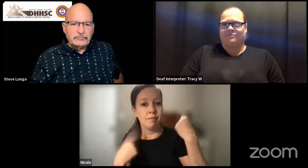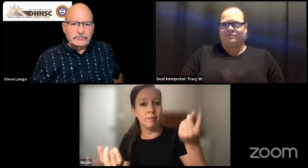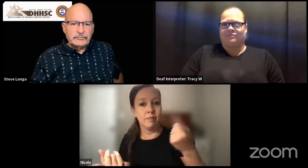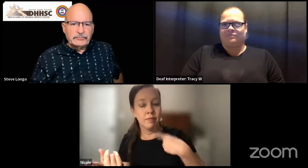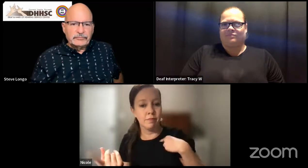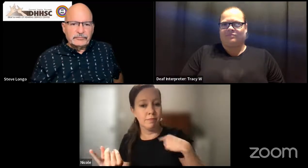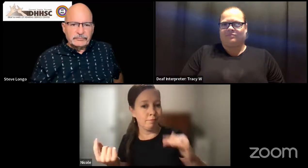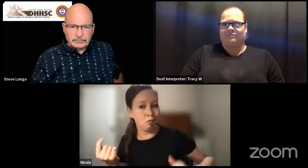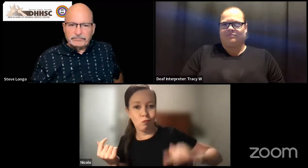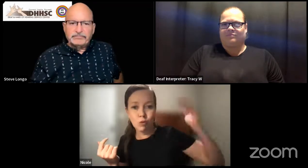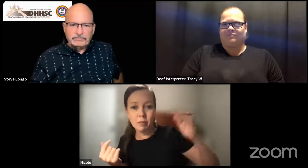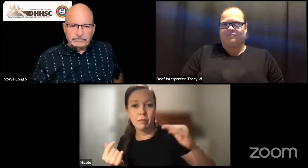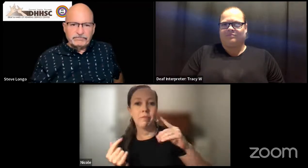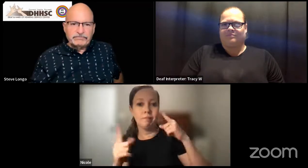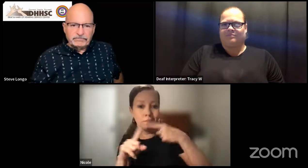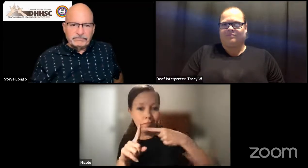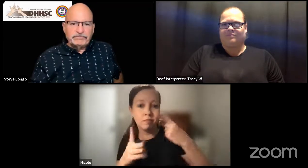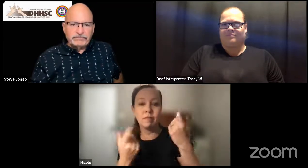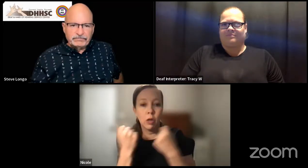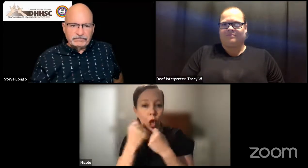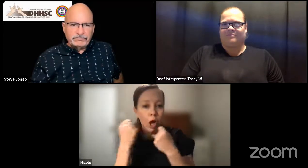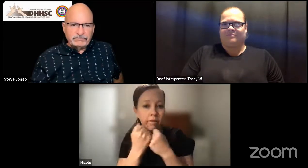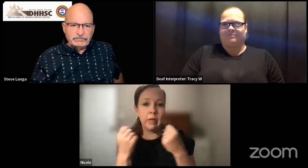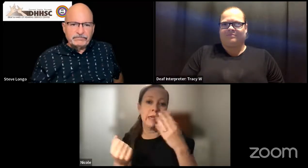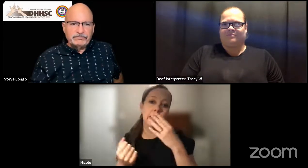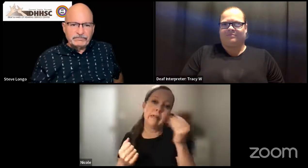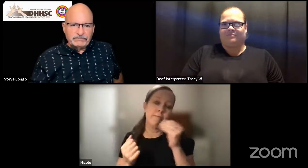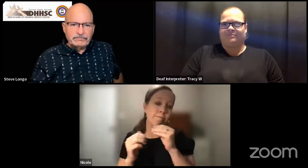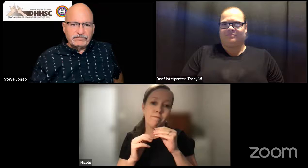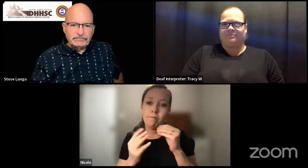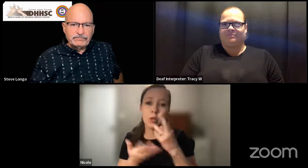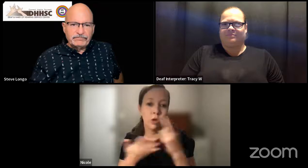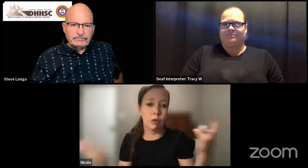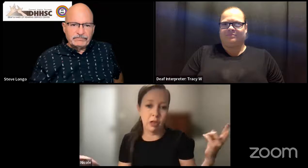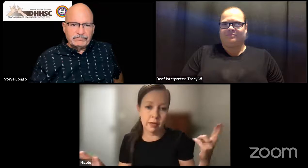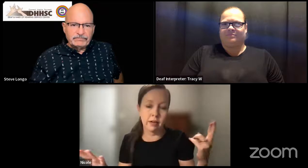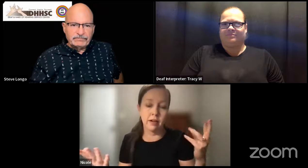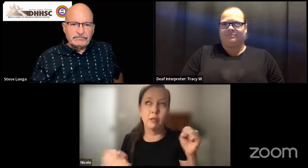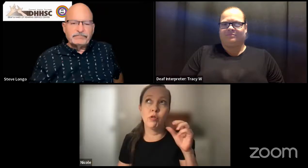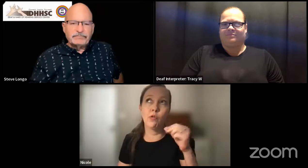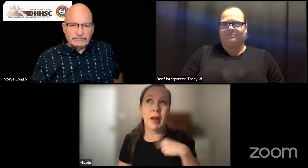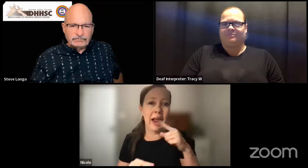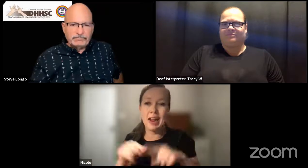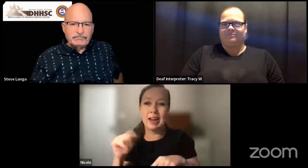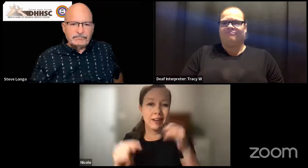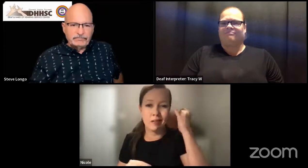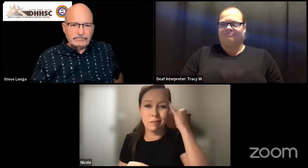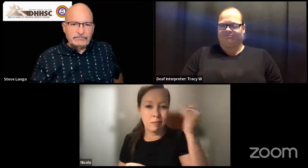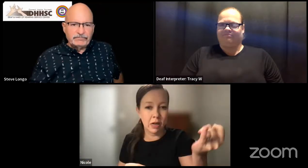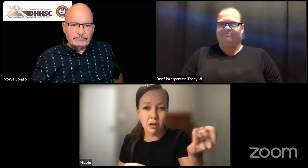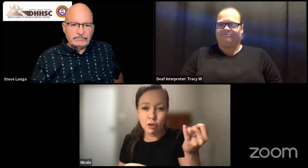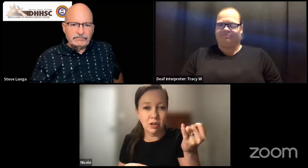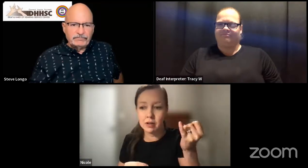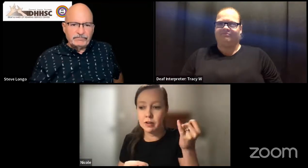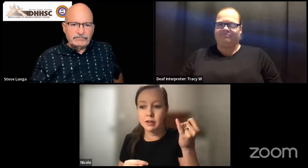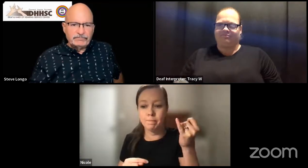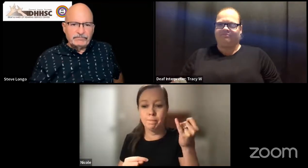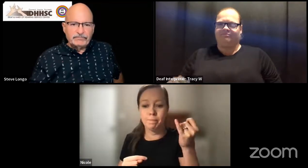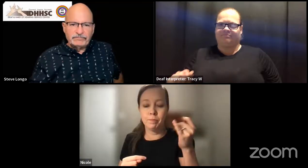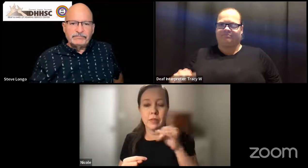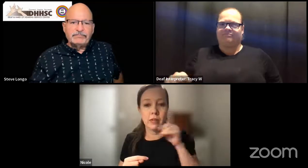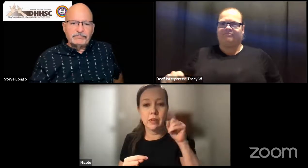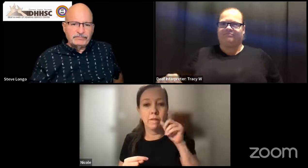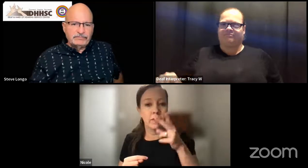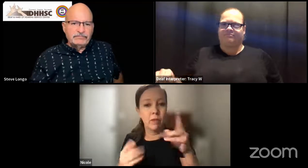after not having this for a long time. And that's a big milestone for DHHSC and all that it's done with its advocacy and providing